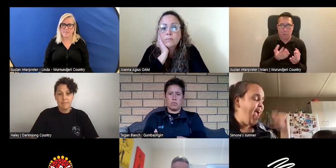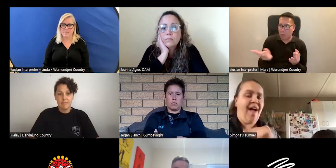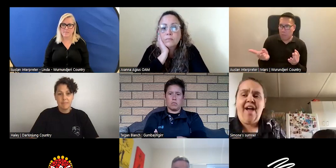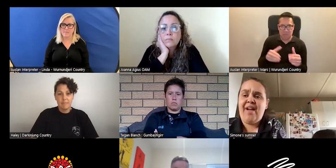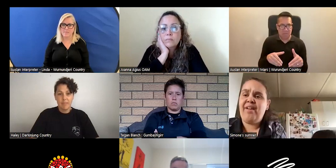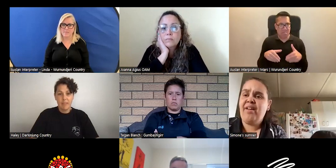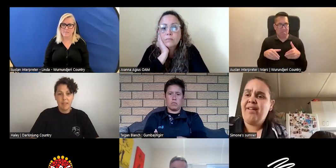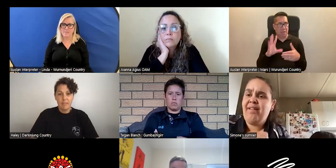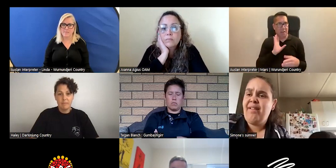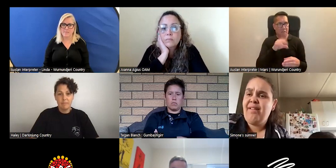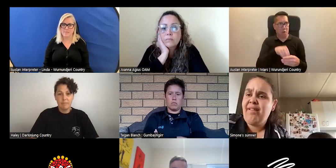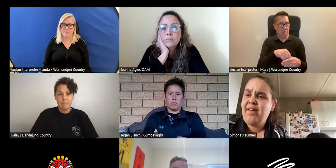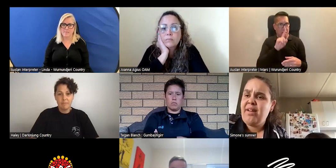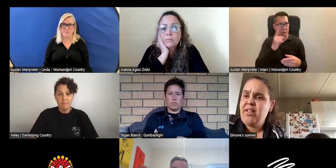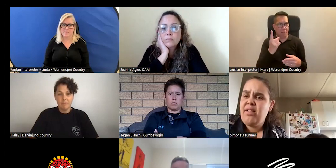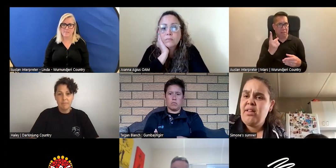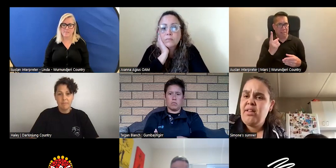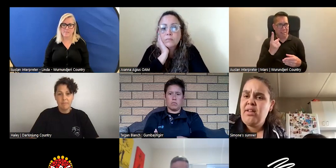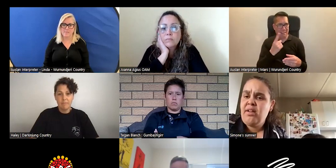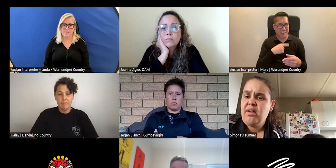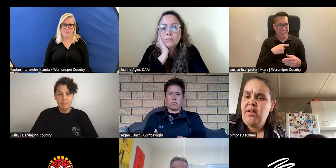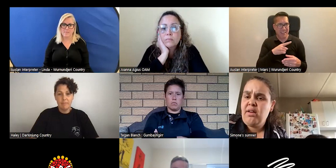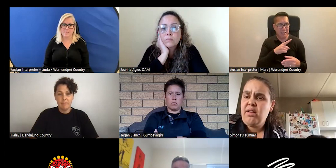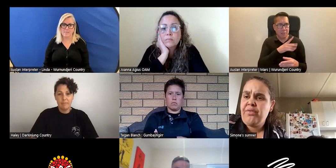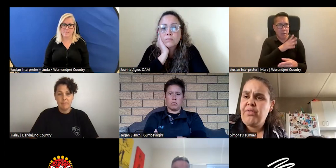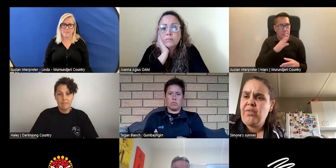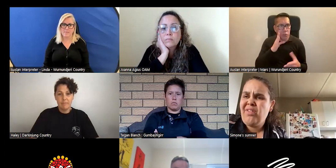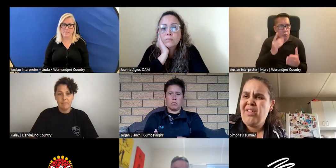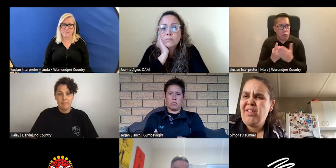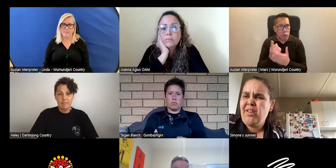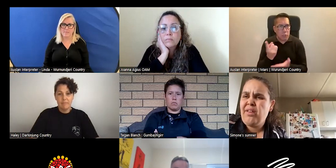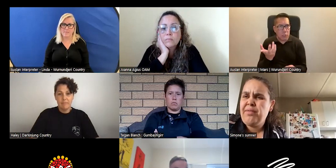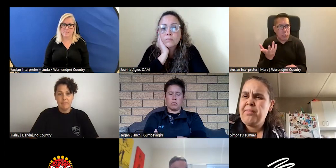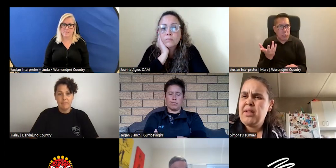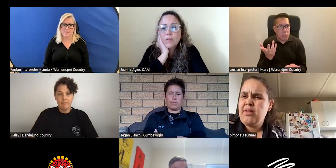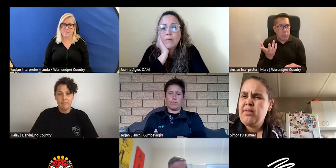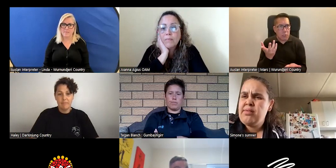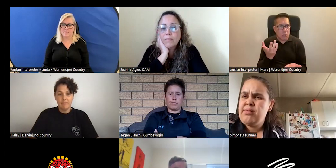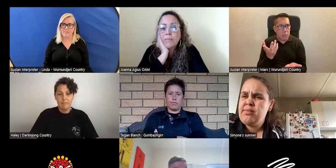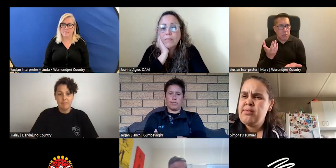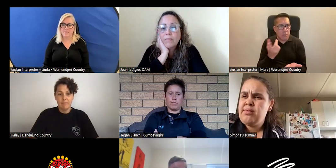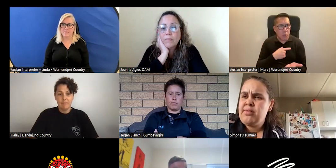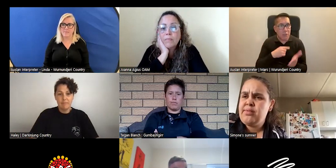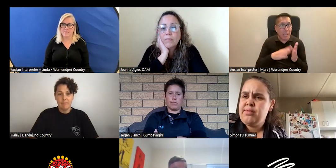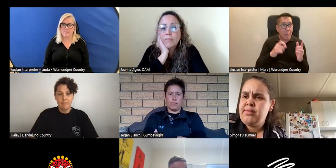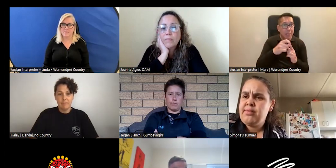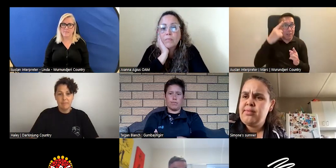whole conversation. That's all being missed because it's not important to the politicians,